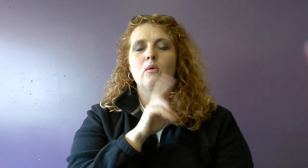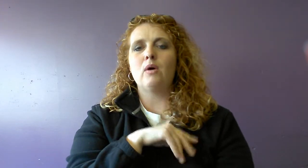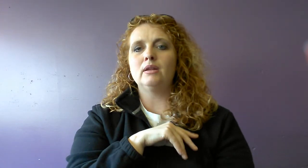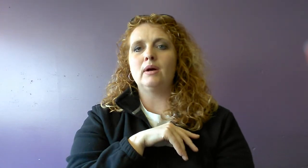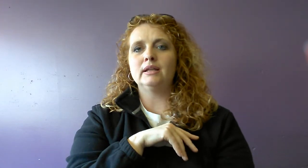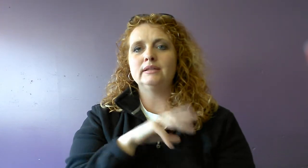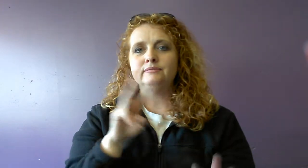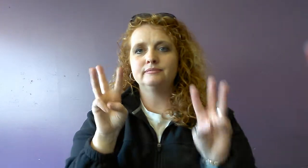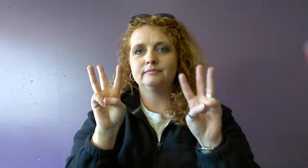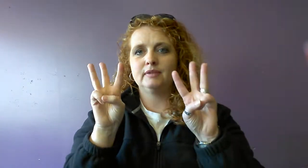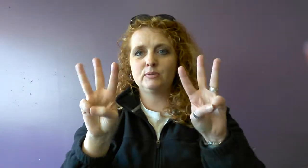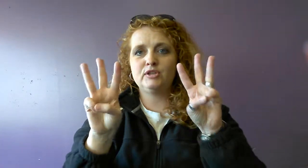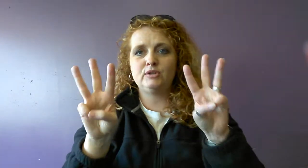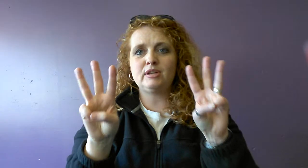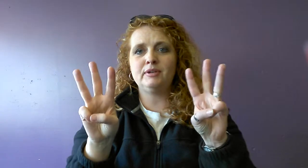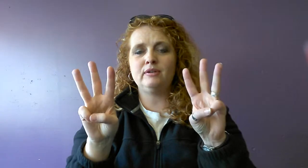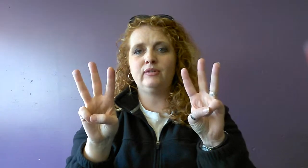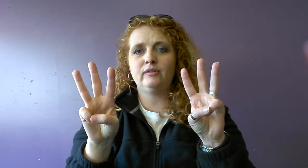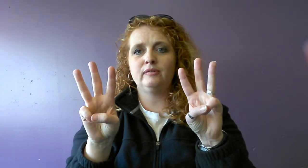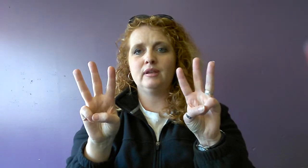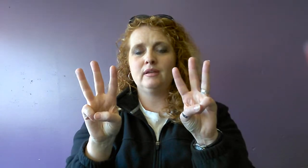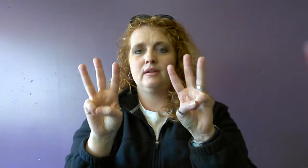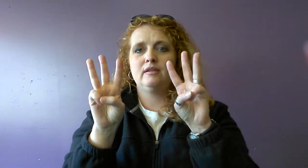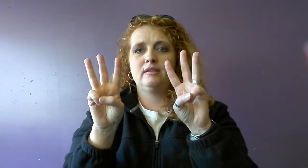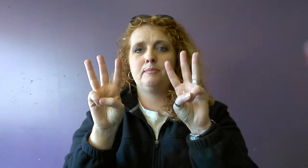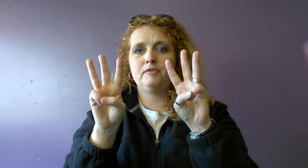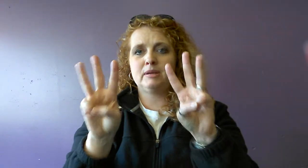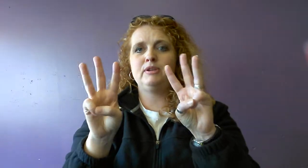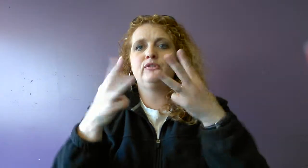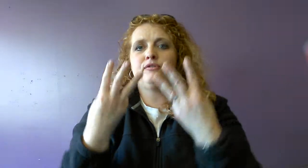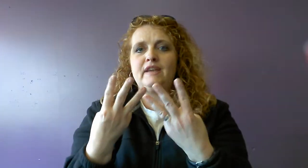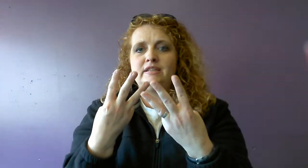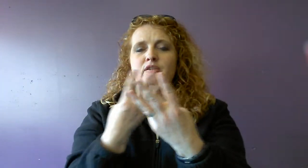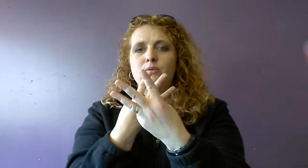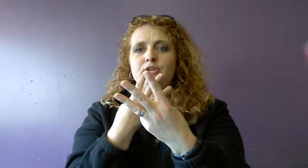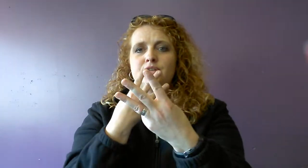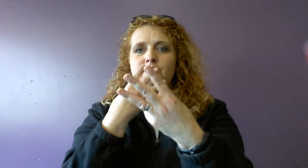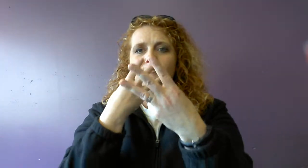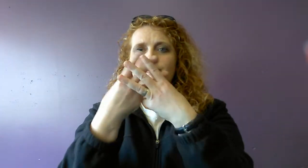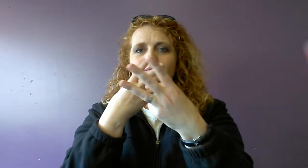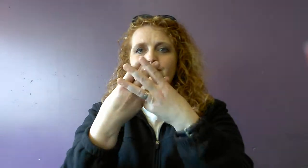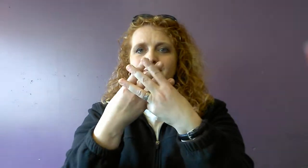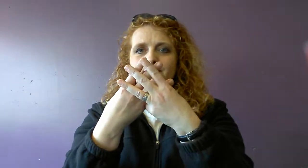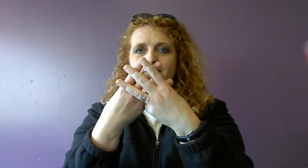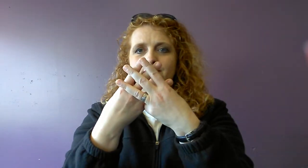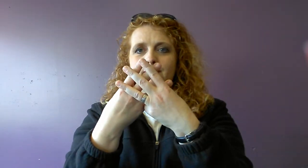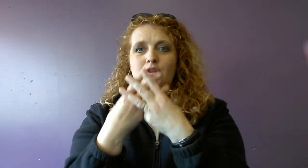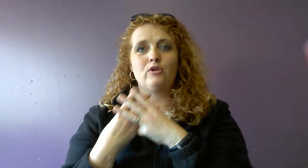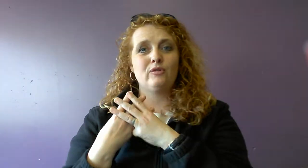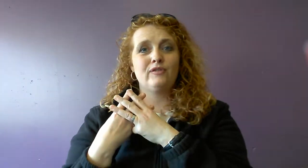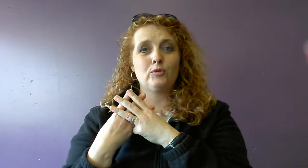Walla Walla is with 2 W's. The W's are facing towards you. They're known for their